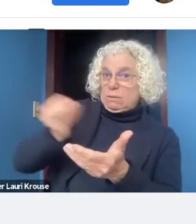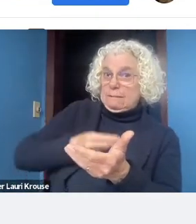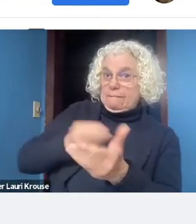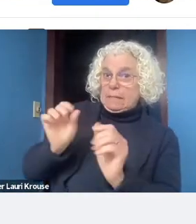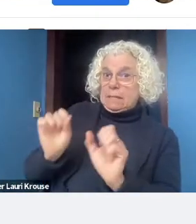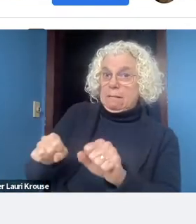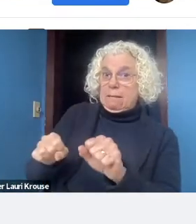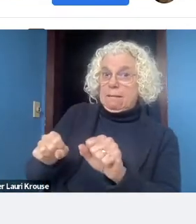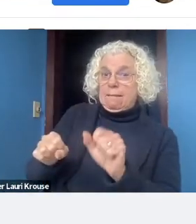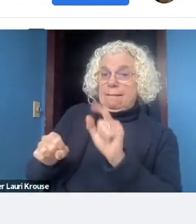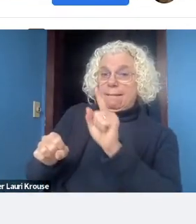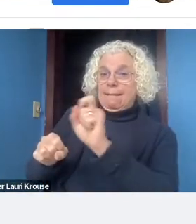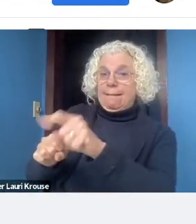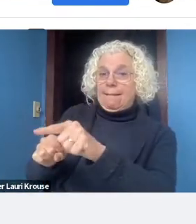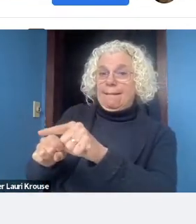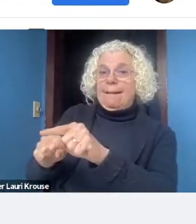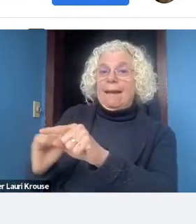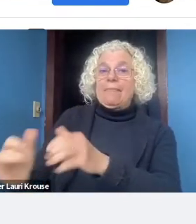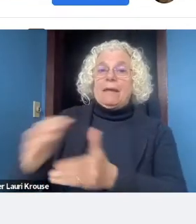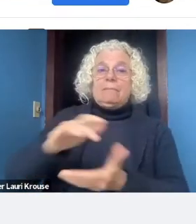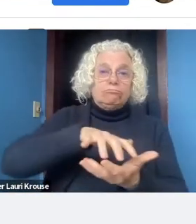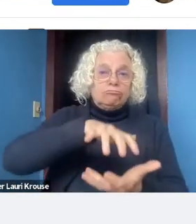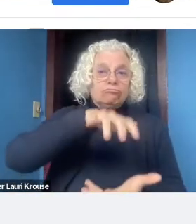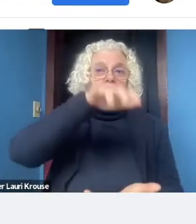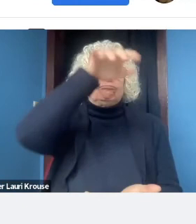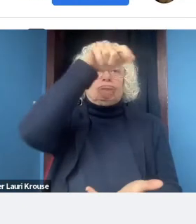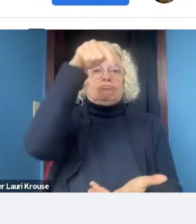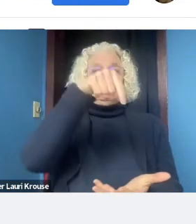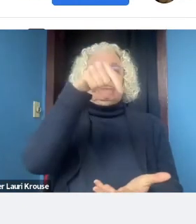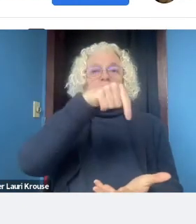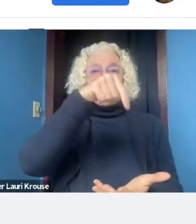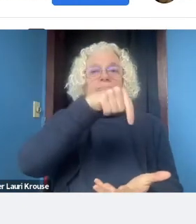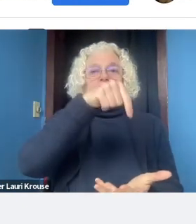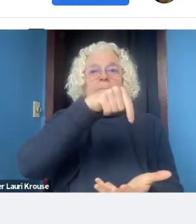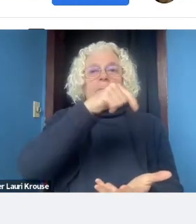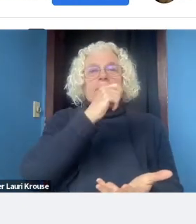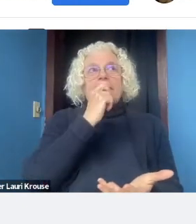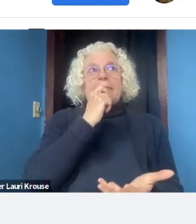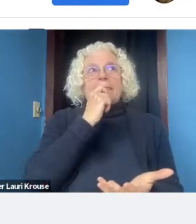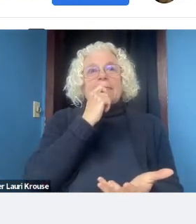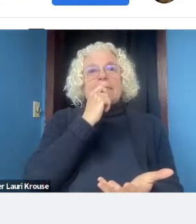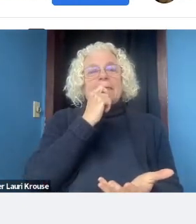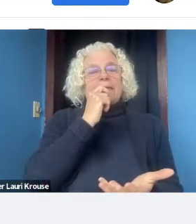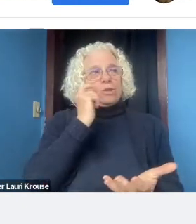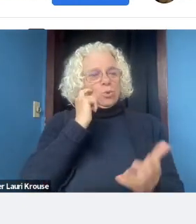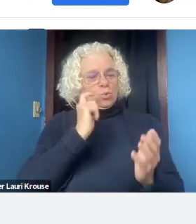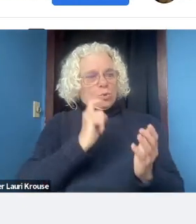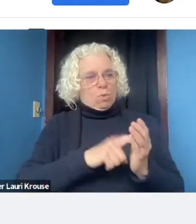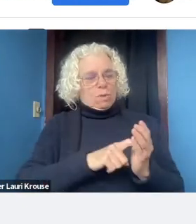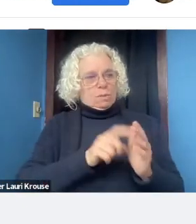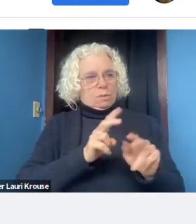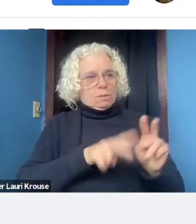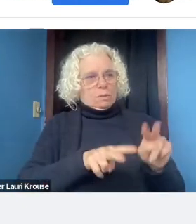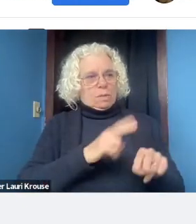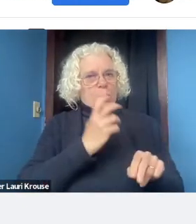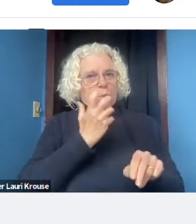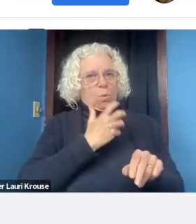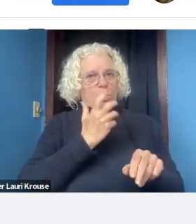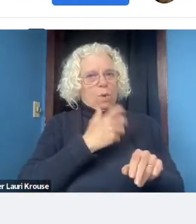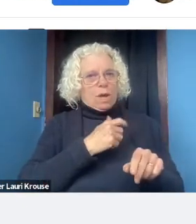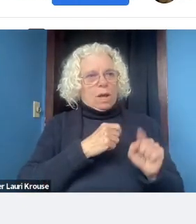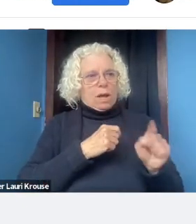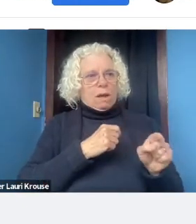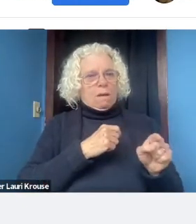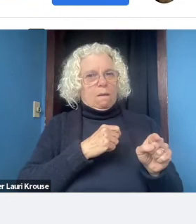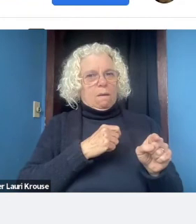then accumulating them, then gathering them, you start to realize, oh, this is way bigger